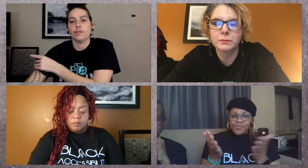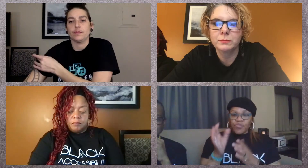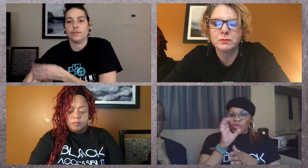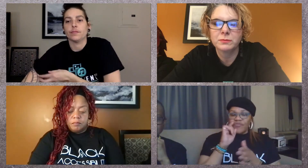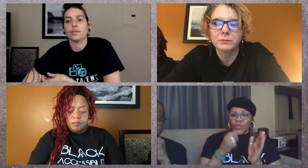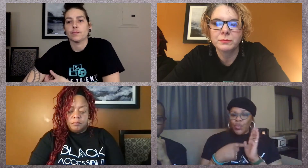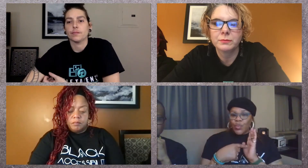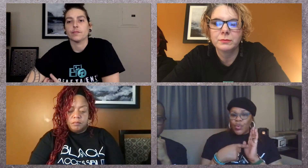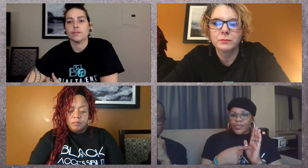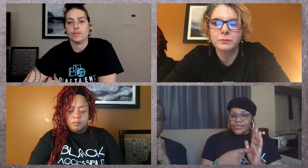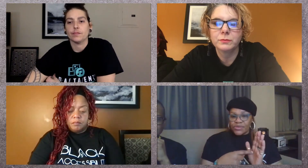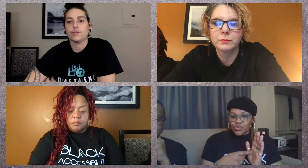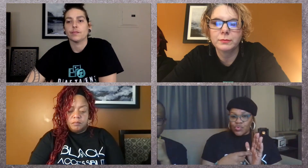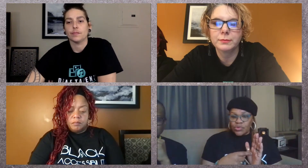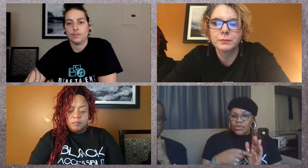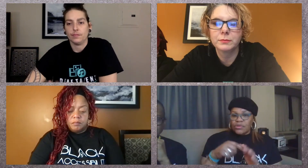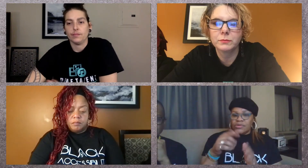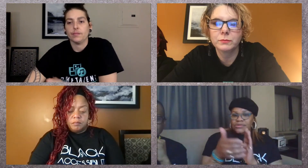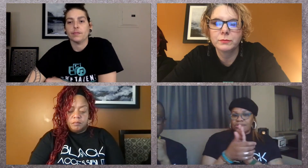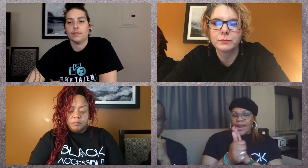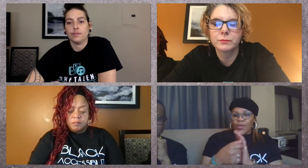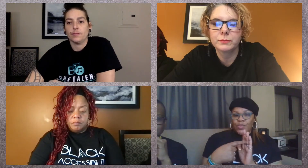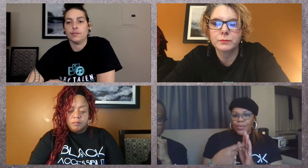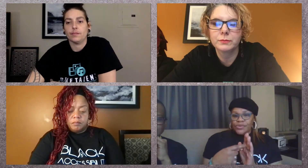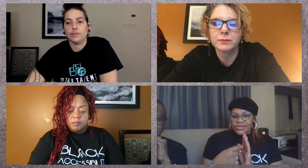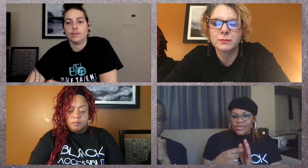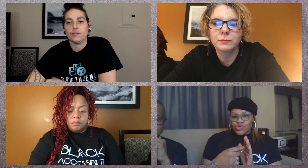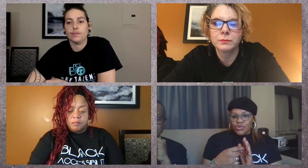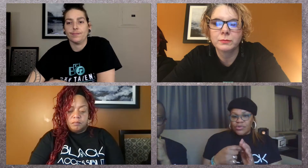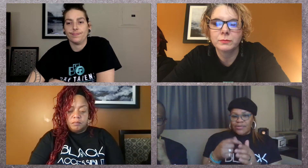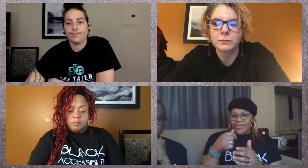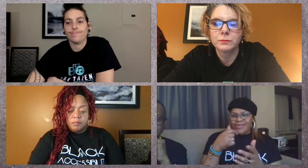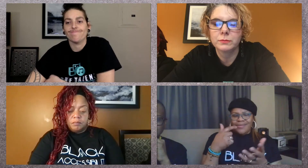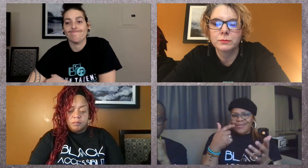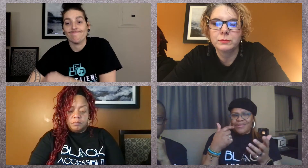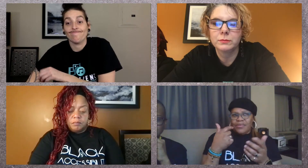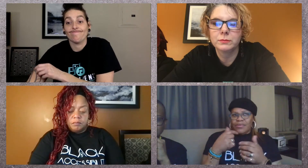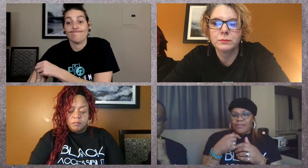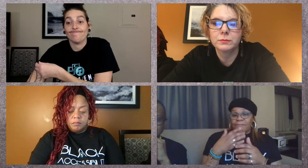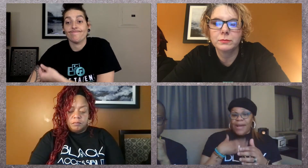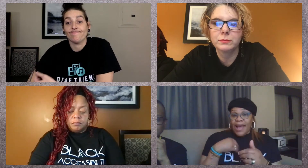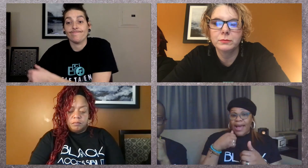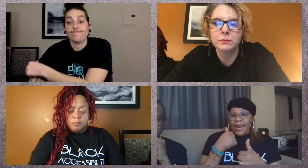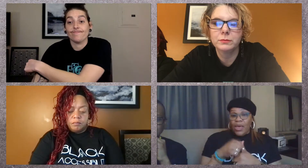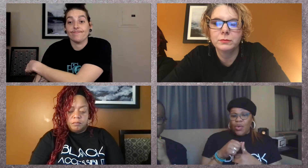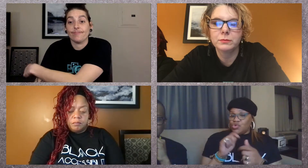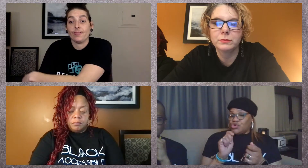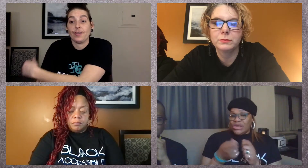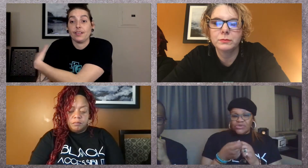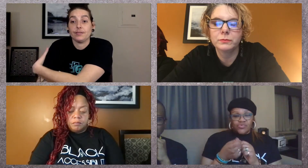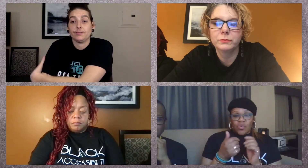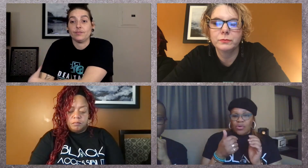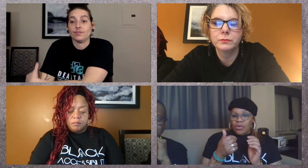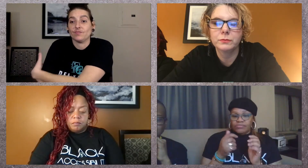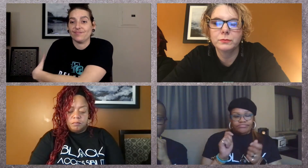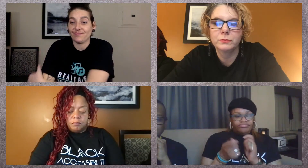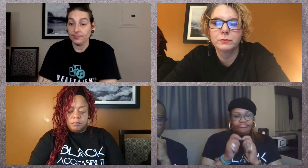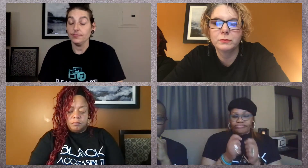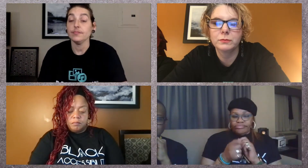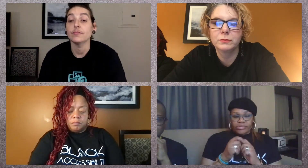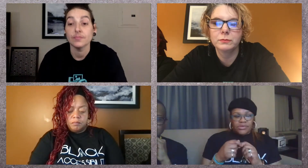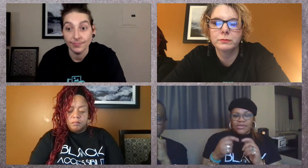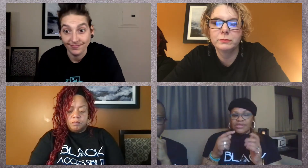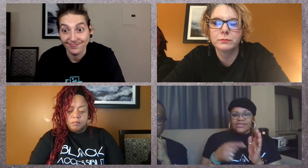My film school, searching for representation and talent representation.